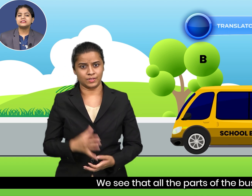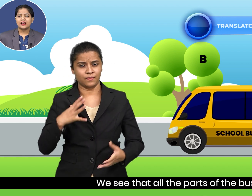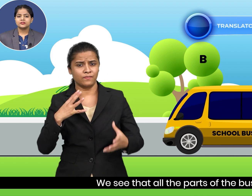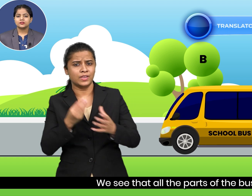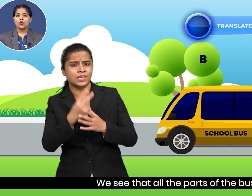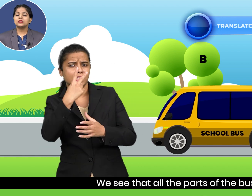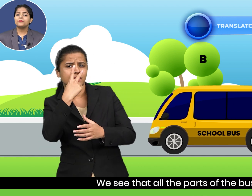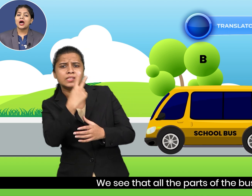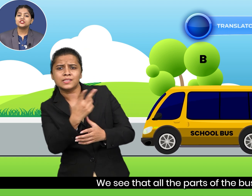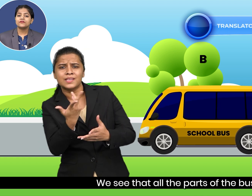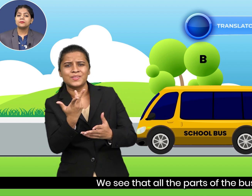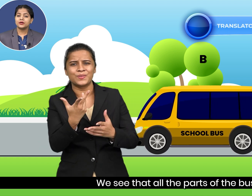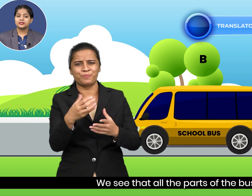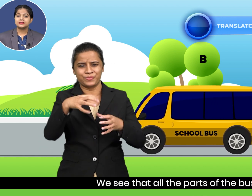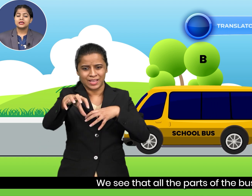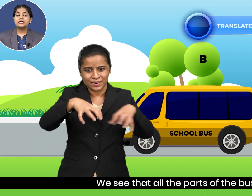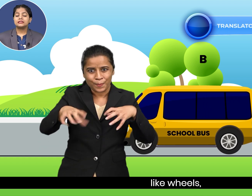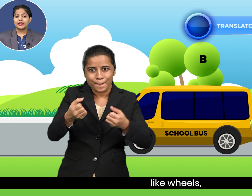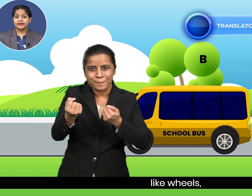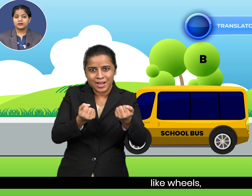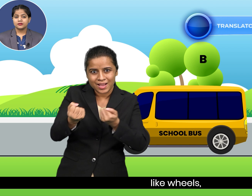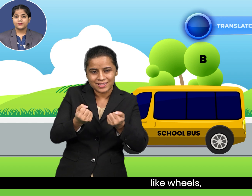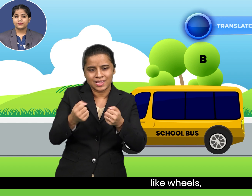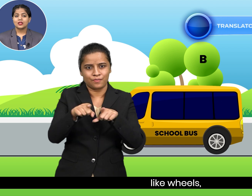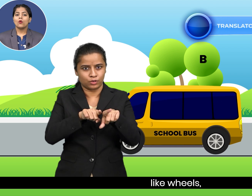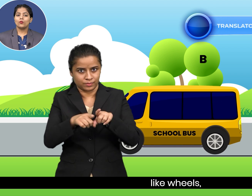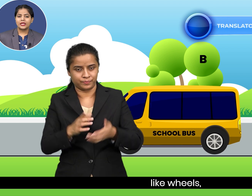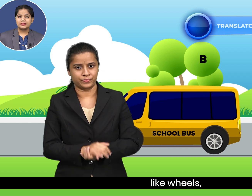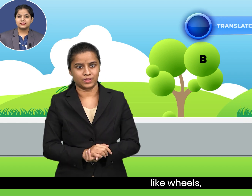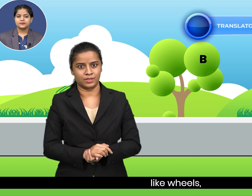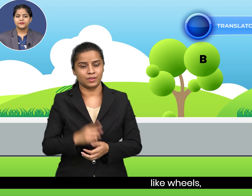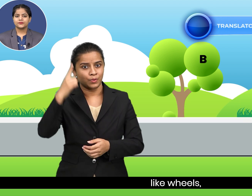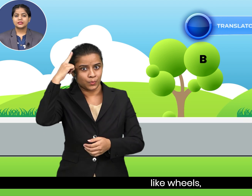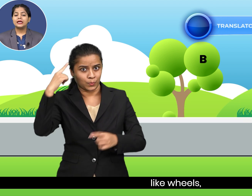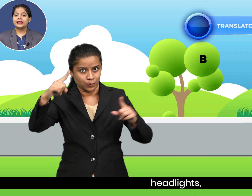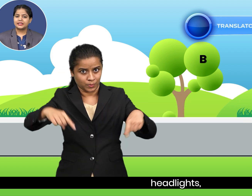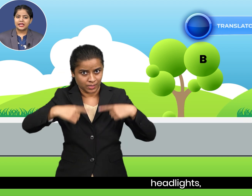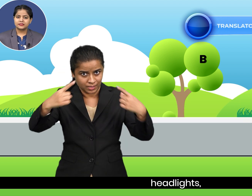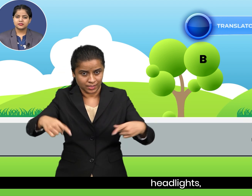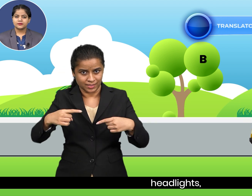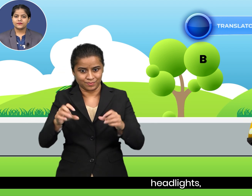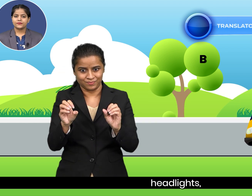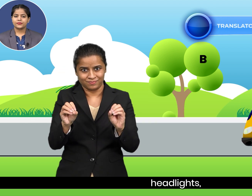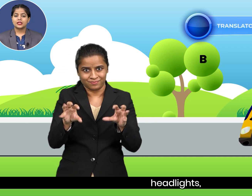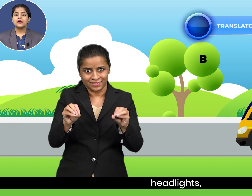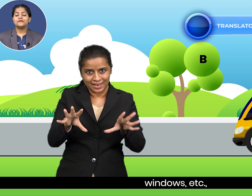We see that all the parts of the bus like wheels,